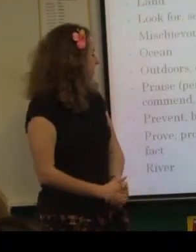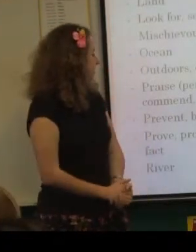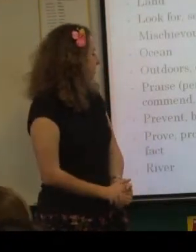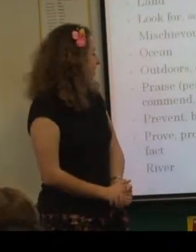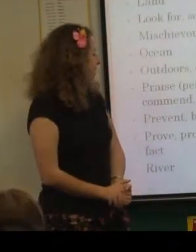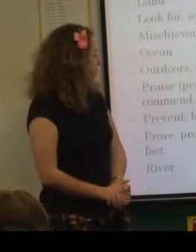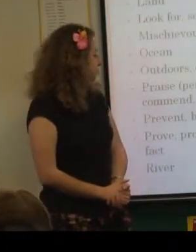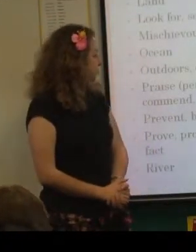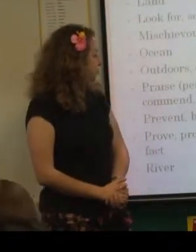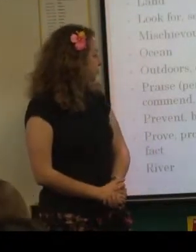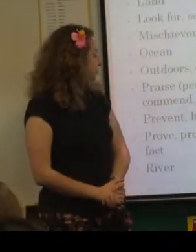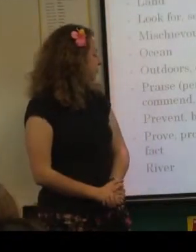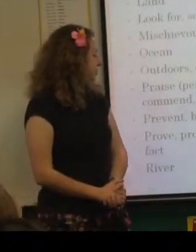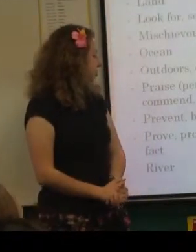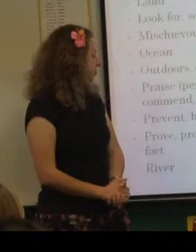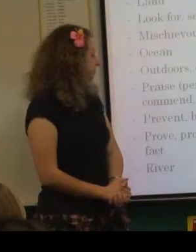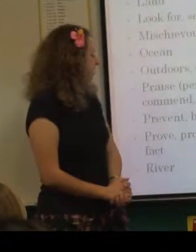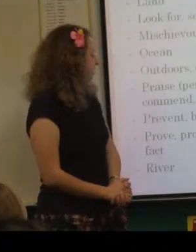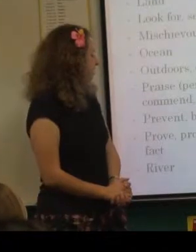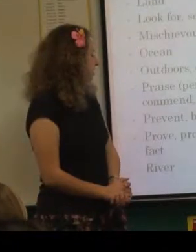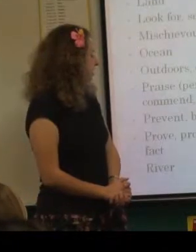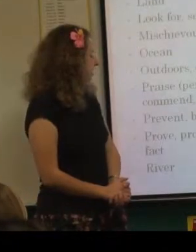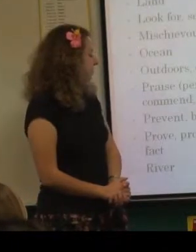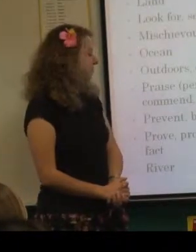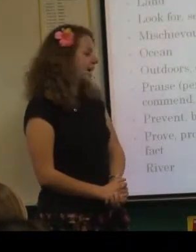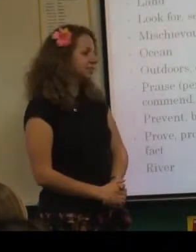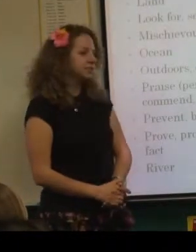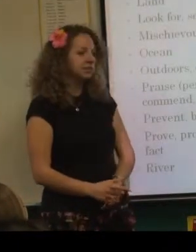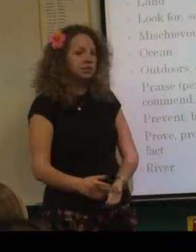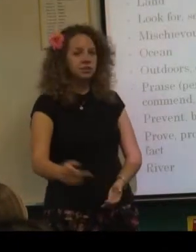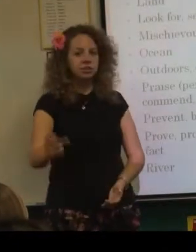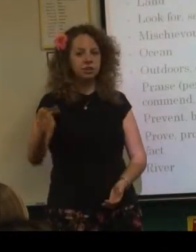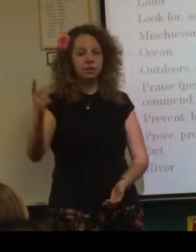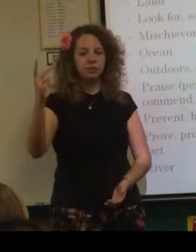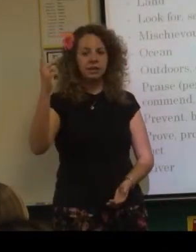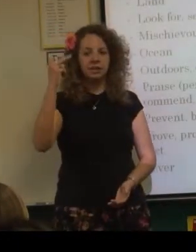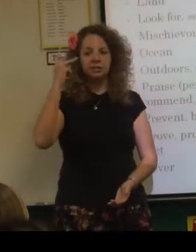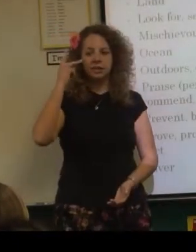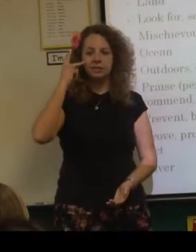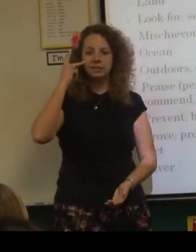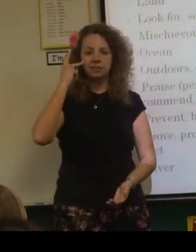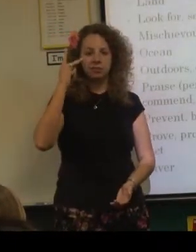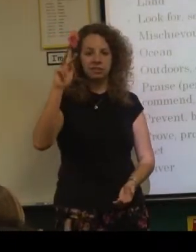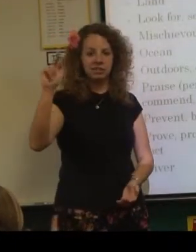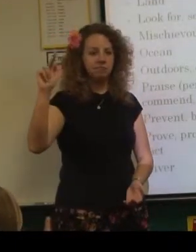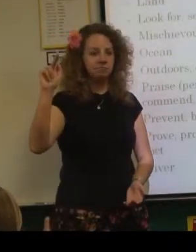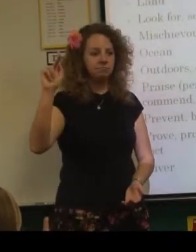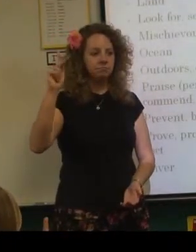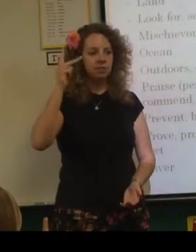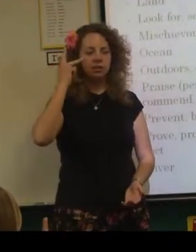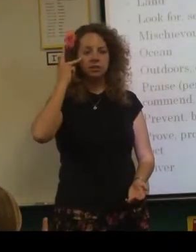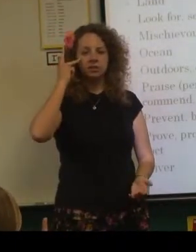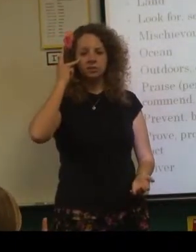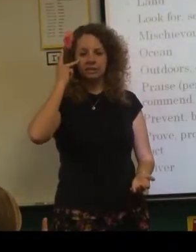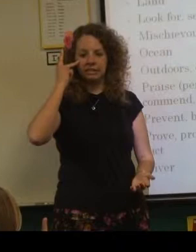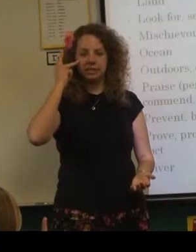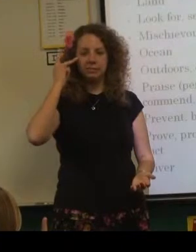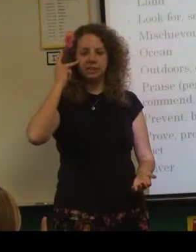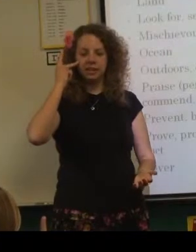And we have prove, proof, evidence, and fact. So you're going to go here like the sign for see. So I see something